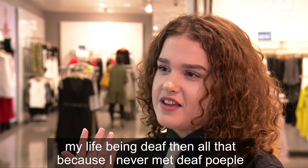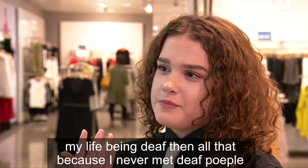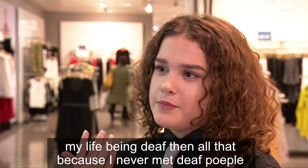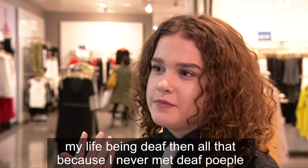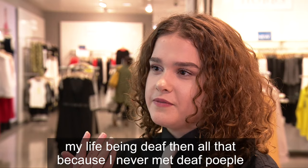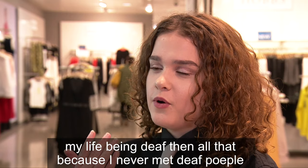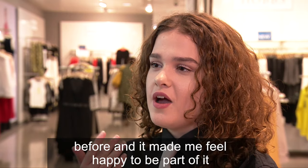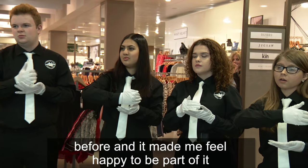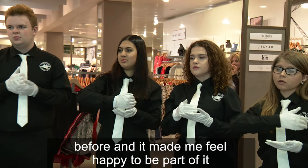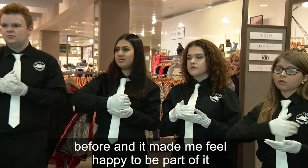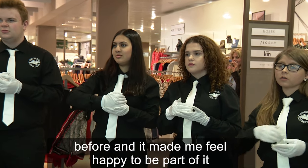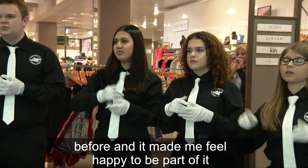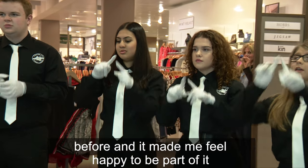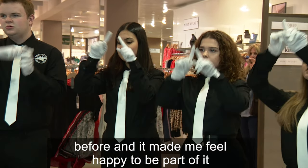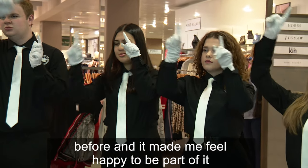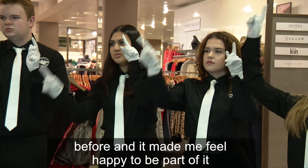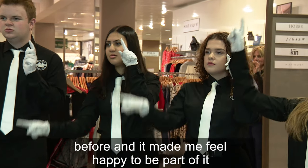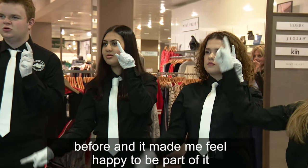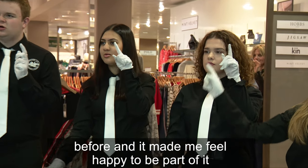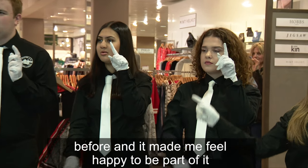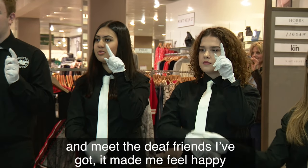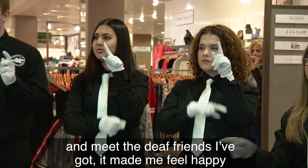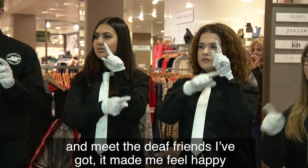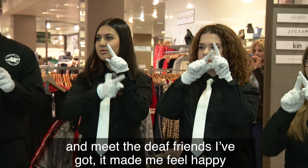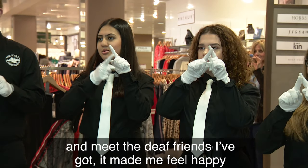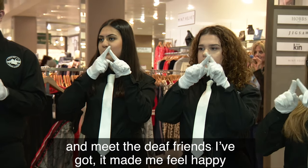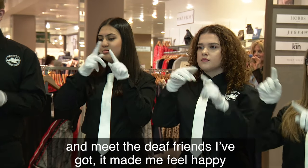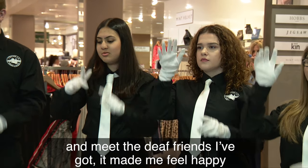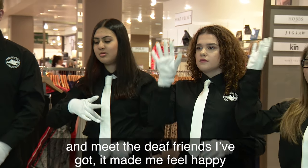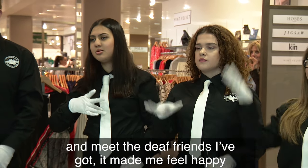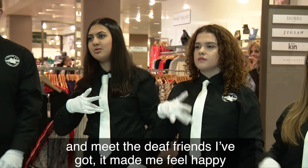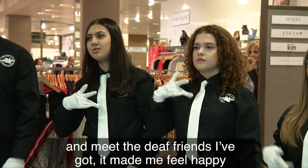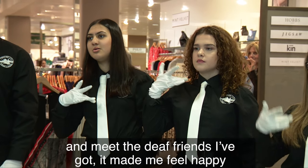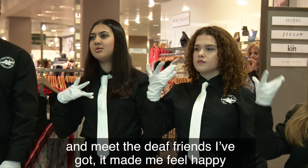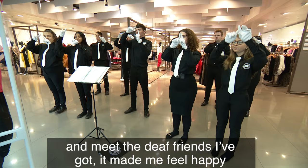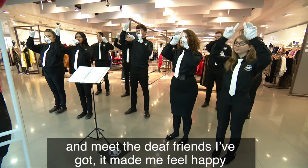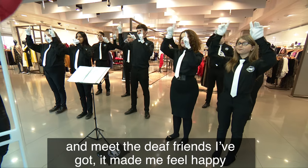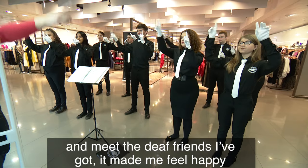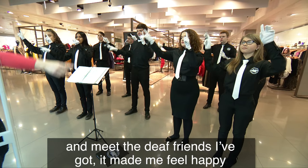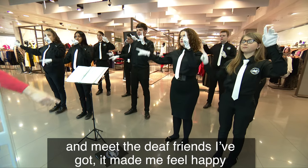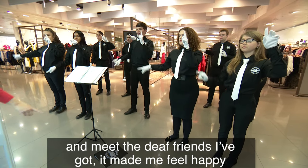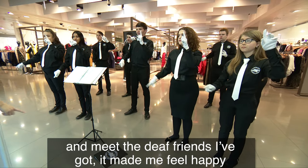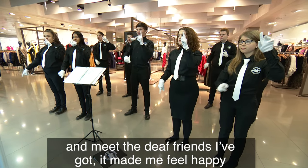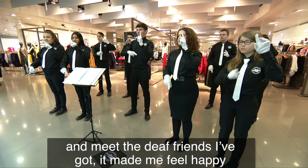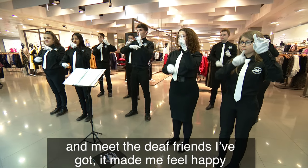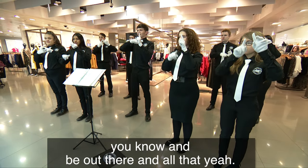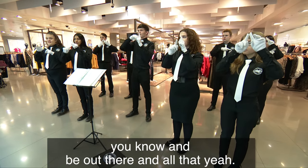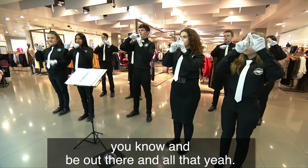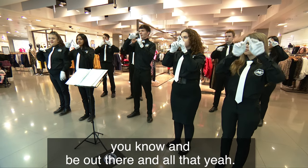deaf people before and it makes me feel happy to be part of it and meet the deaf friends I've got, so it makes me feel really happy and not